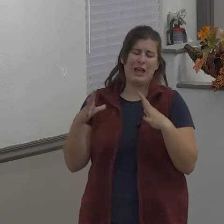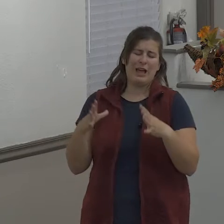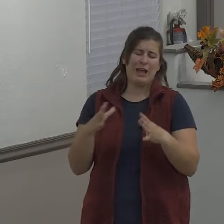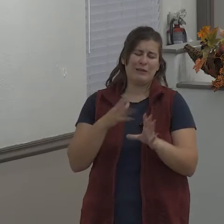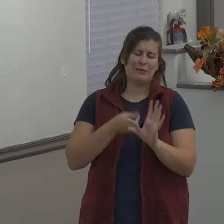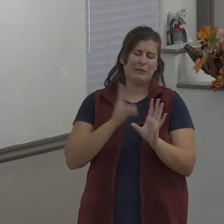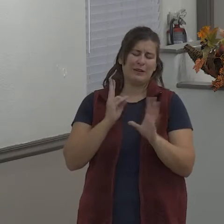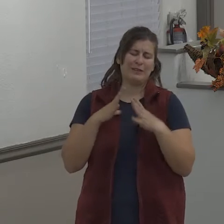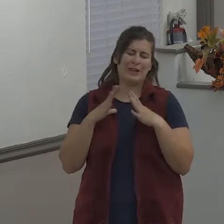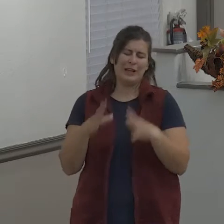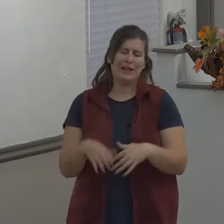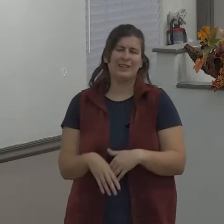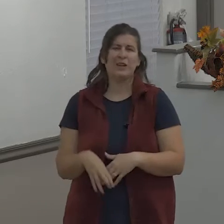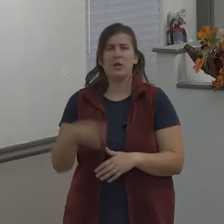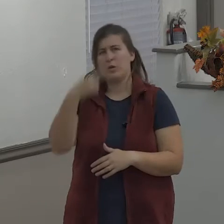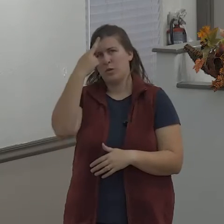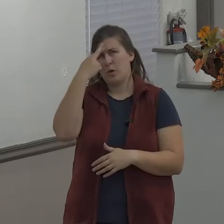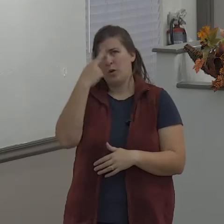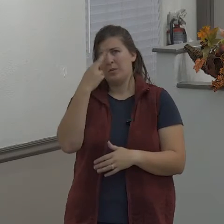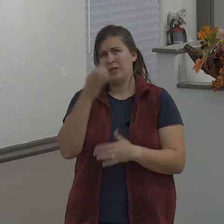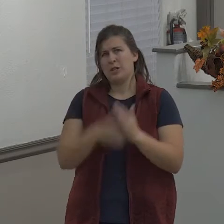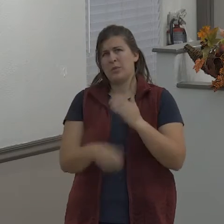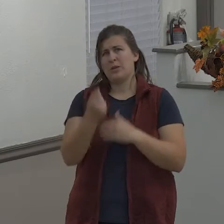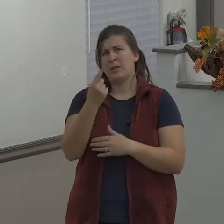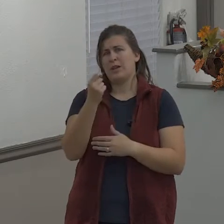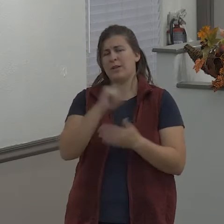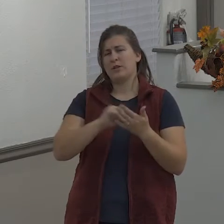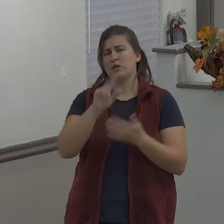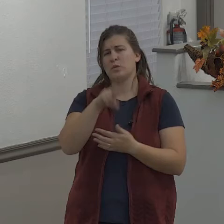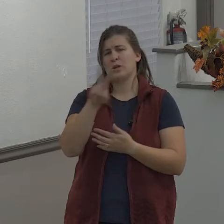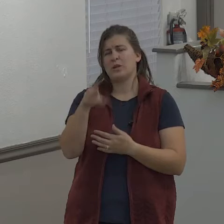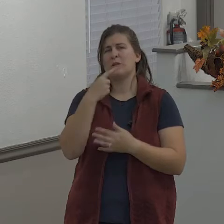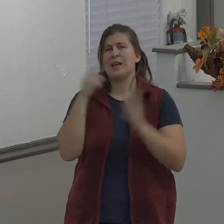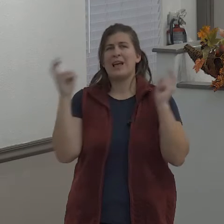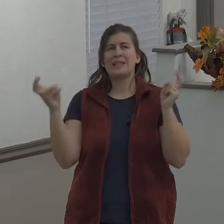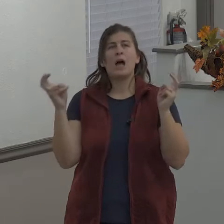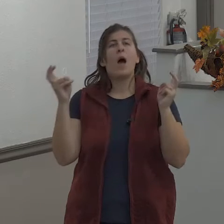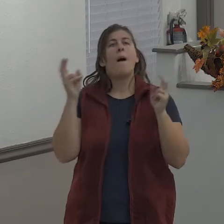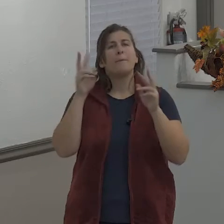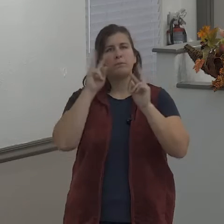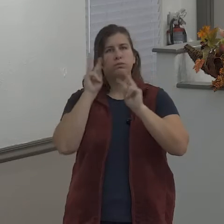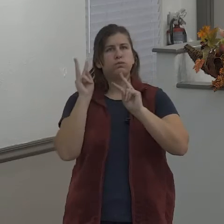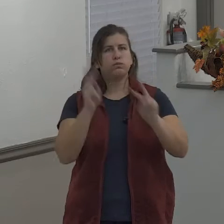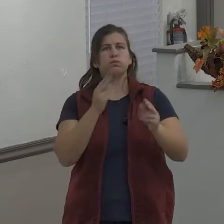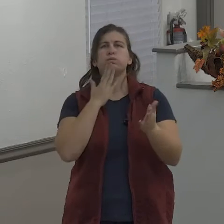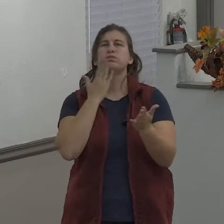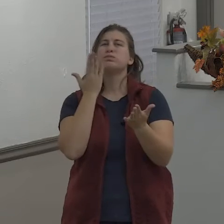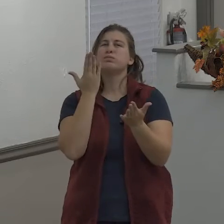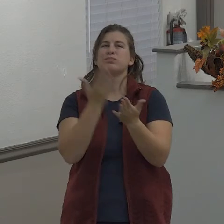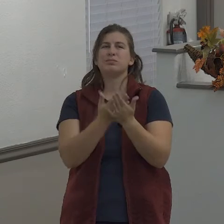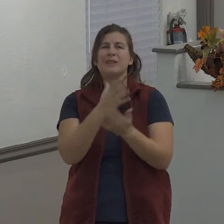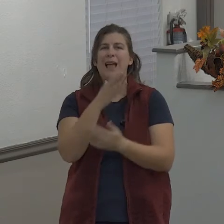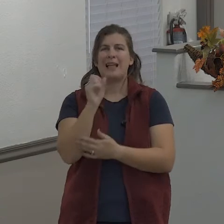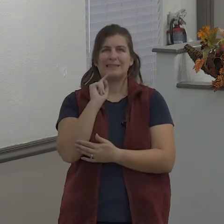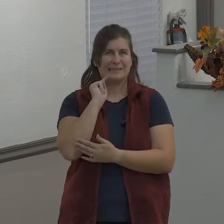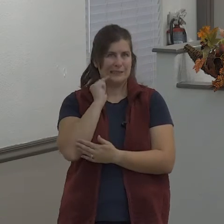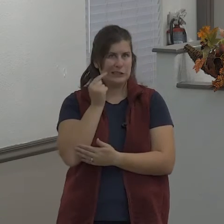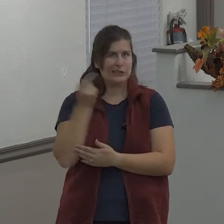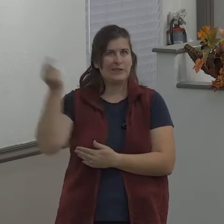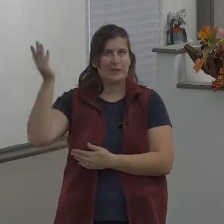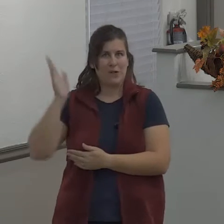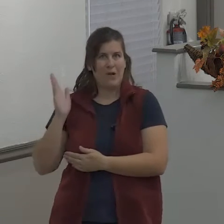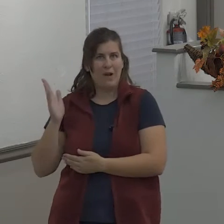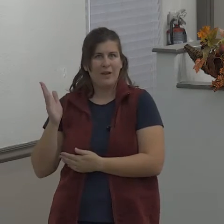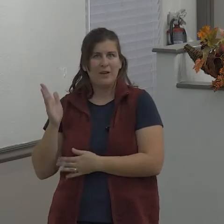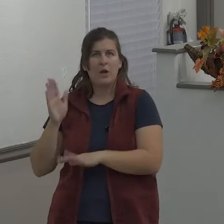good. Romans chapter 11, verse 22. "Behold, therefore, the goodness and severity of